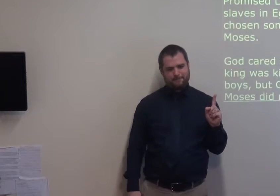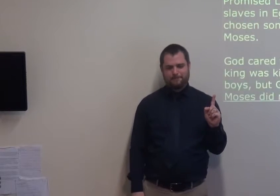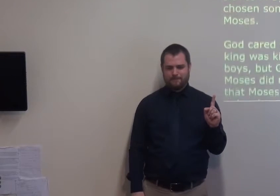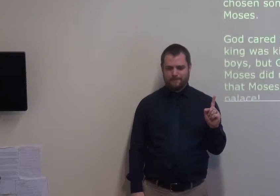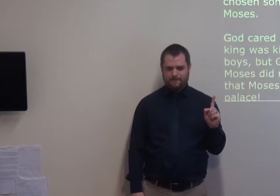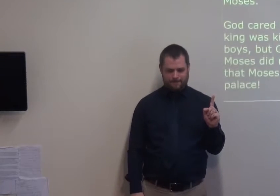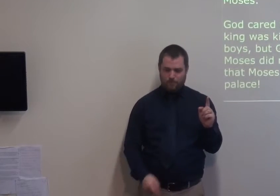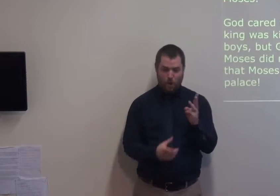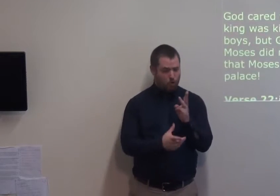God cared for Moses.